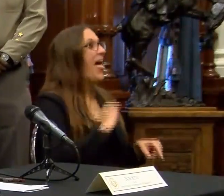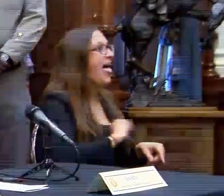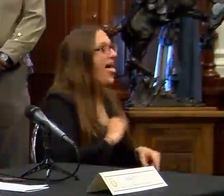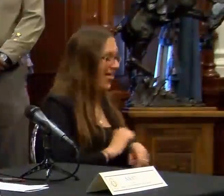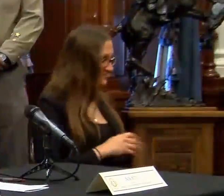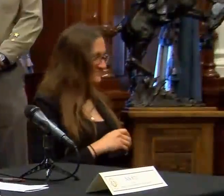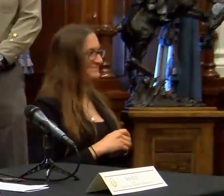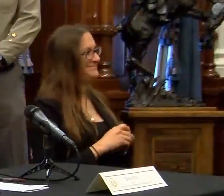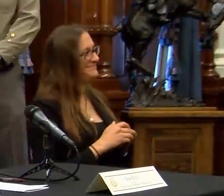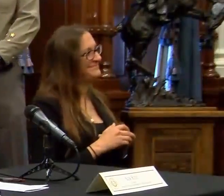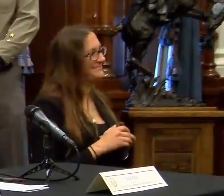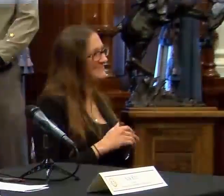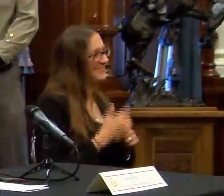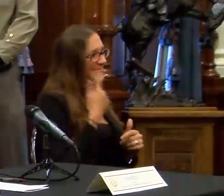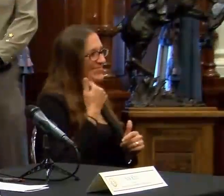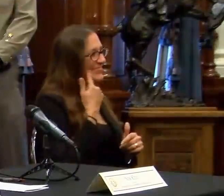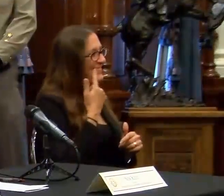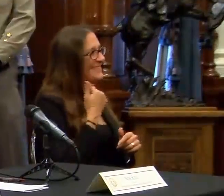disaster